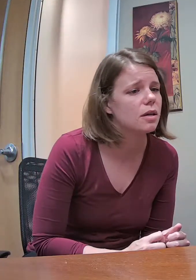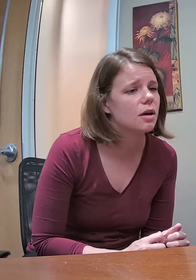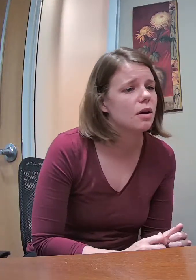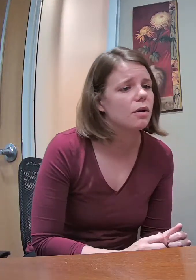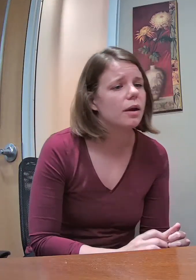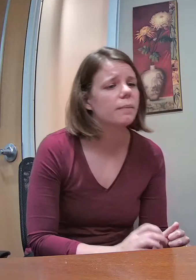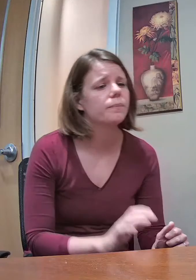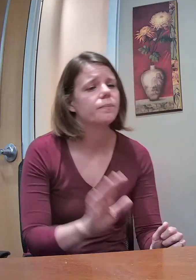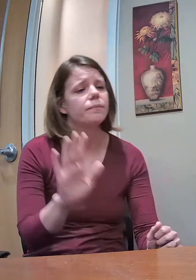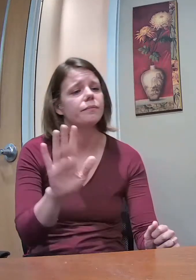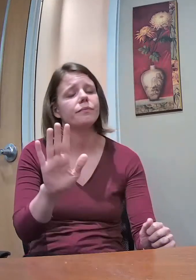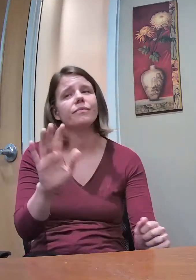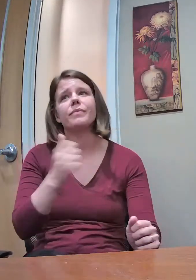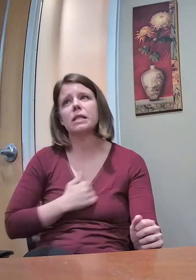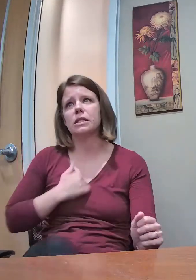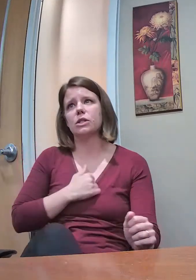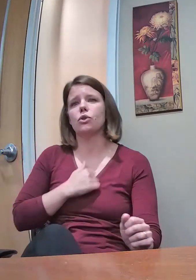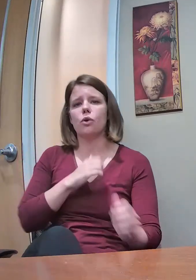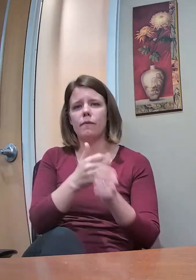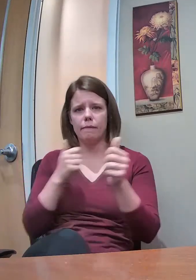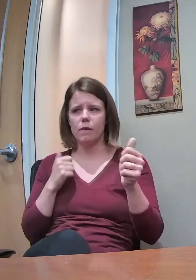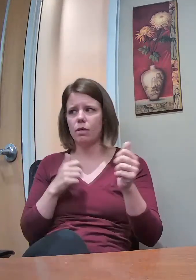immunization. Okay. Sorry.